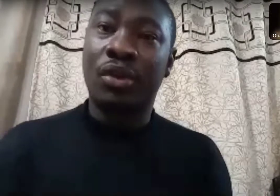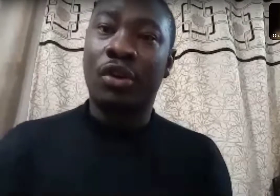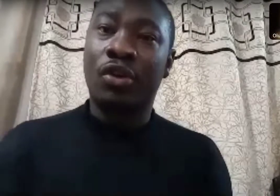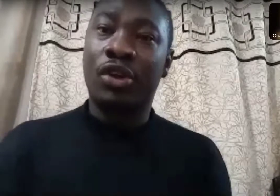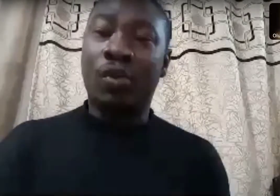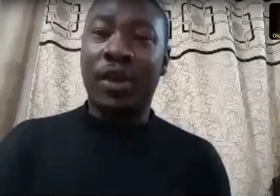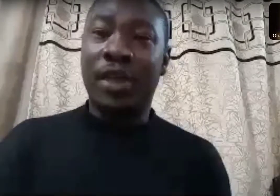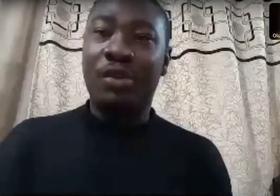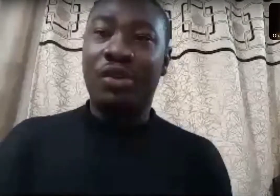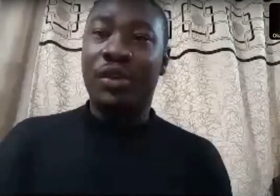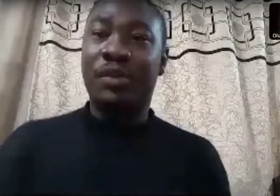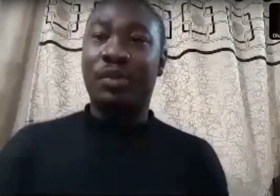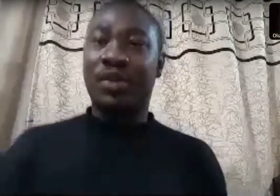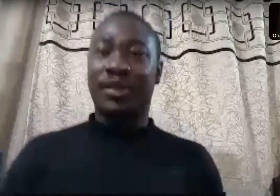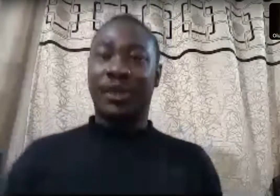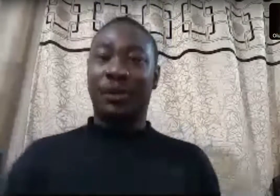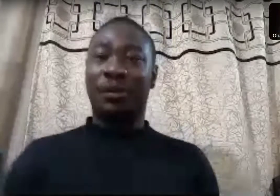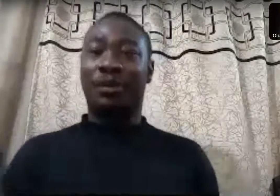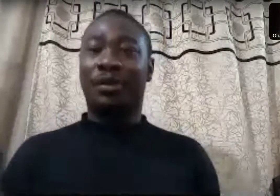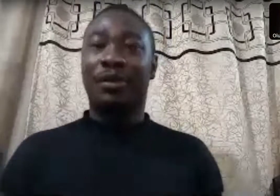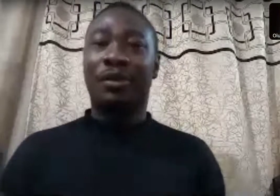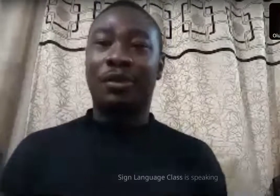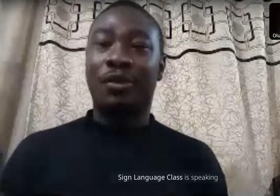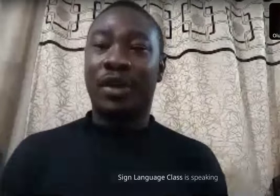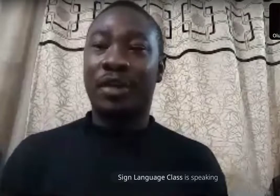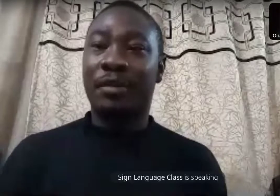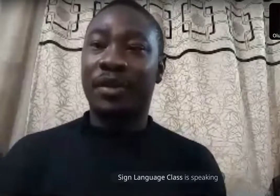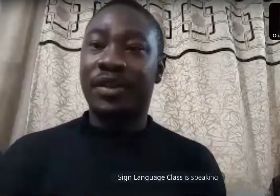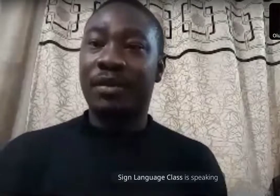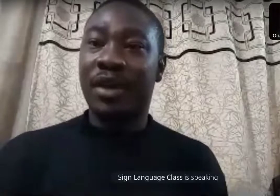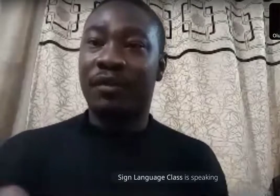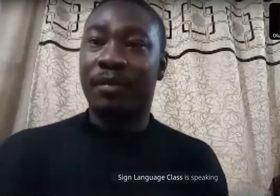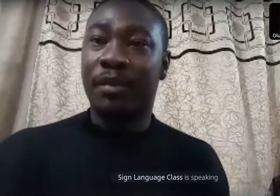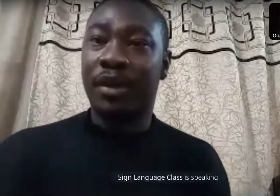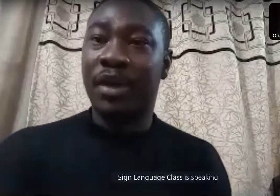now. Oluwakemi, please let me have a video again.